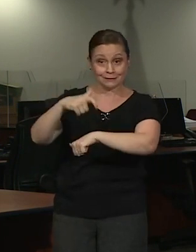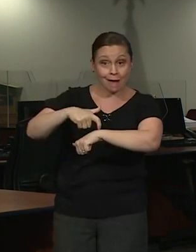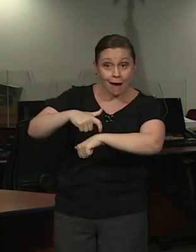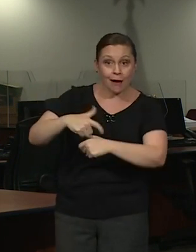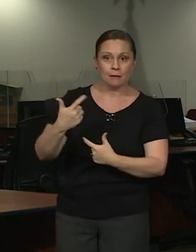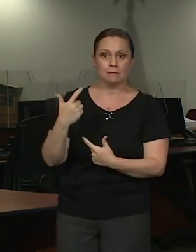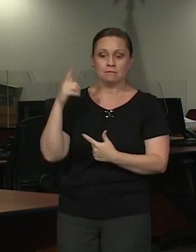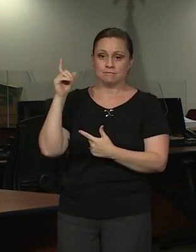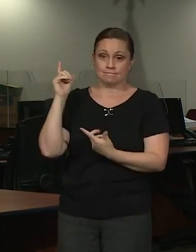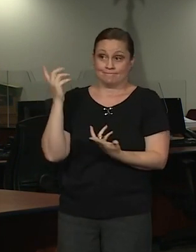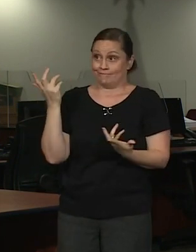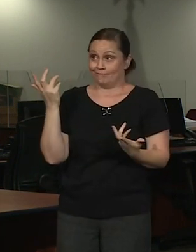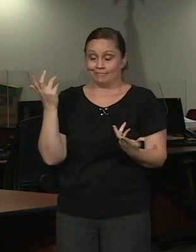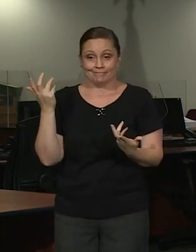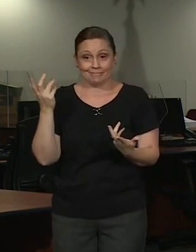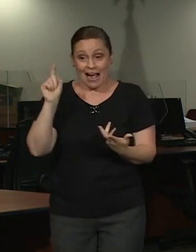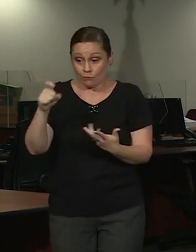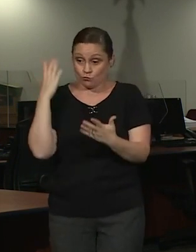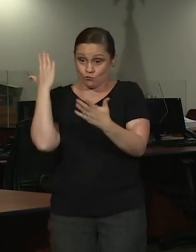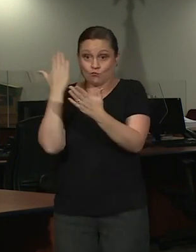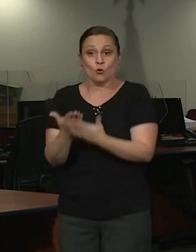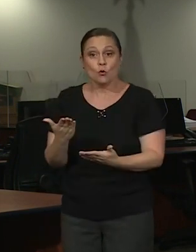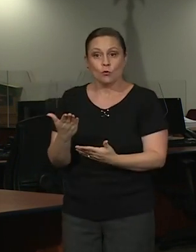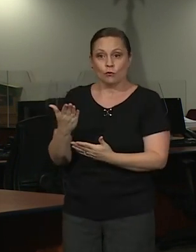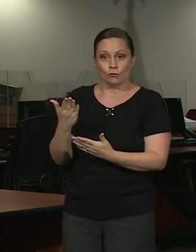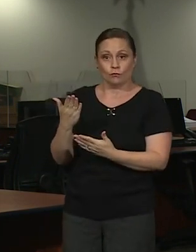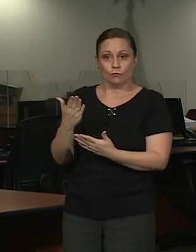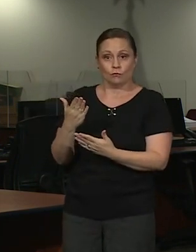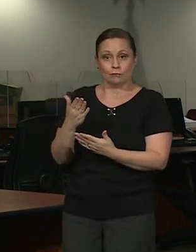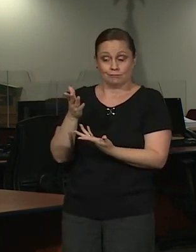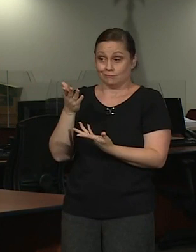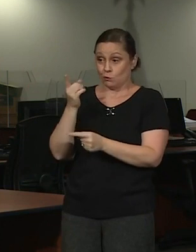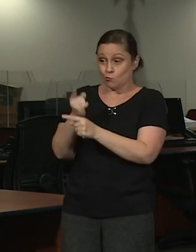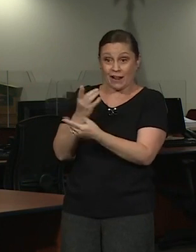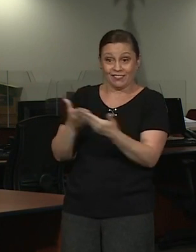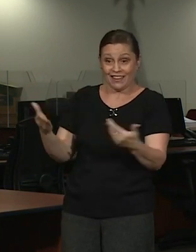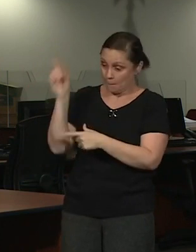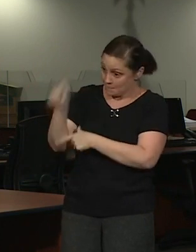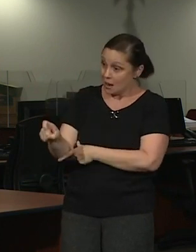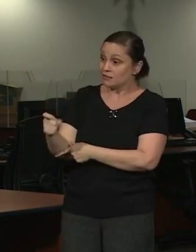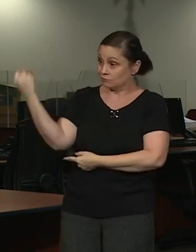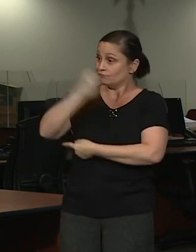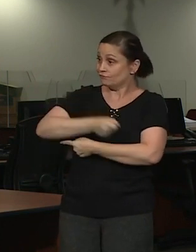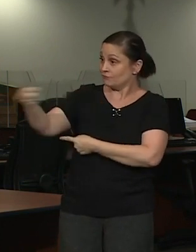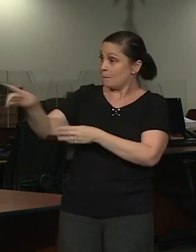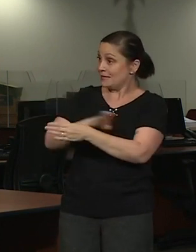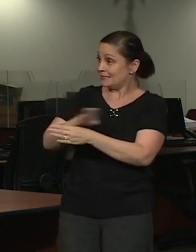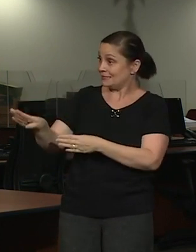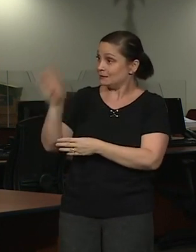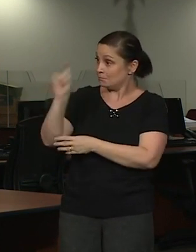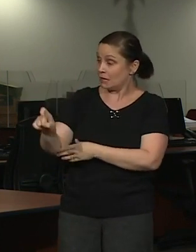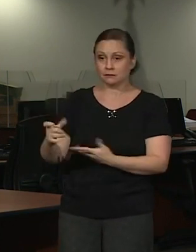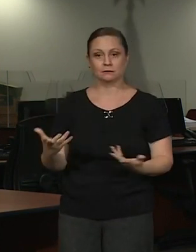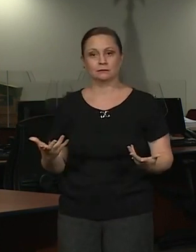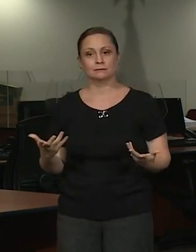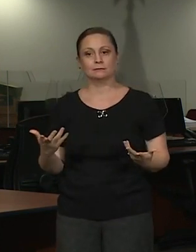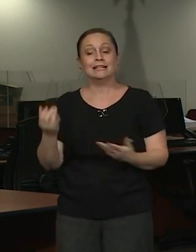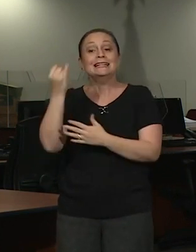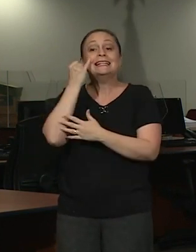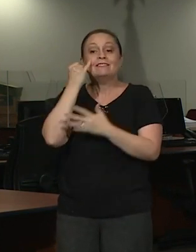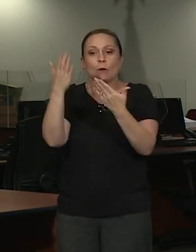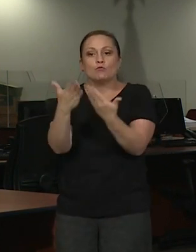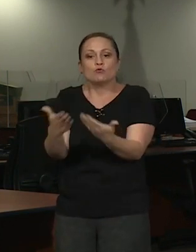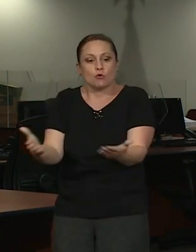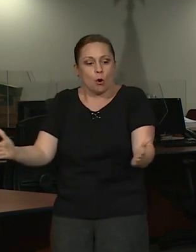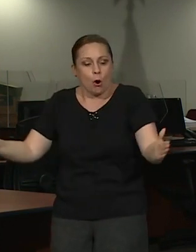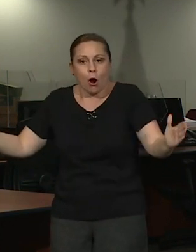ultimately, at the end, you have to be able to prove it in court that you did the right thing. Well, if an ordinance is too broad, then it is automatically